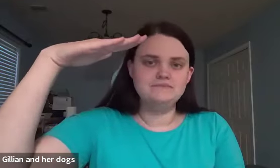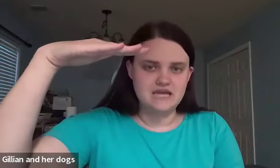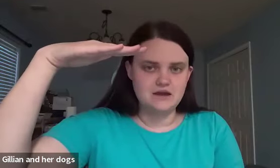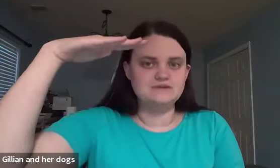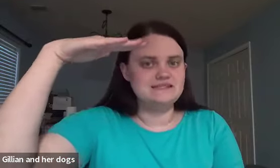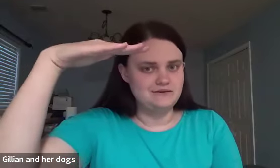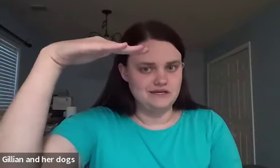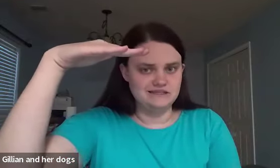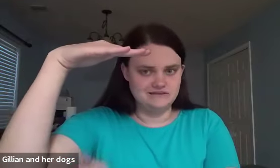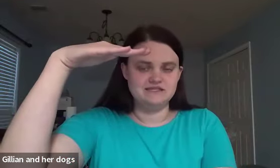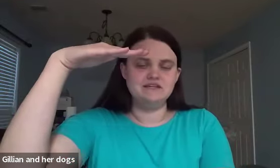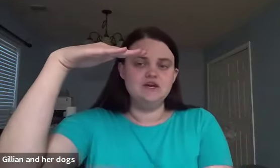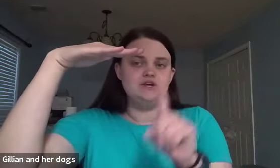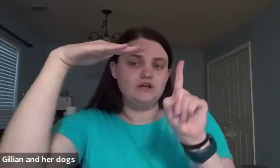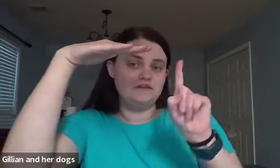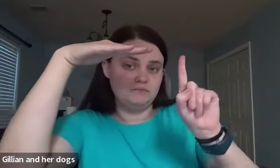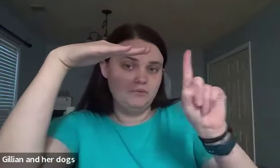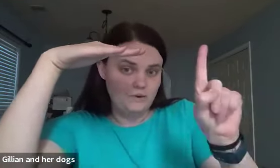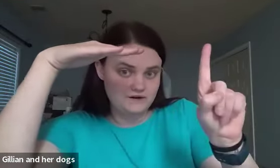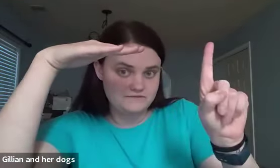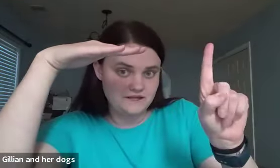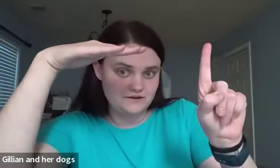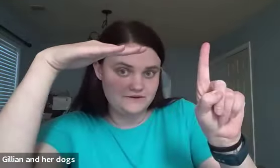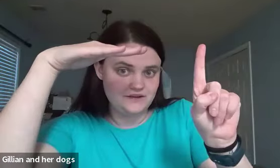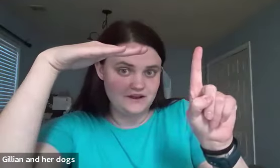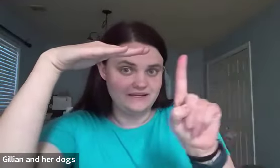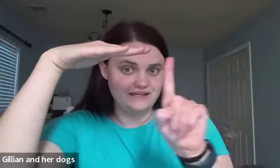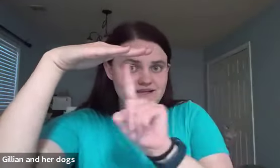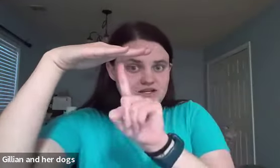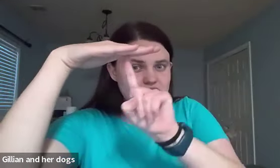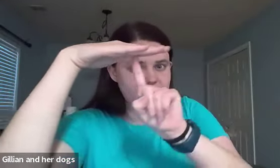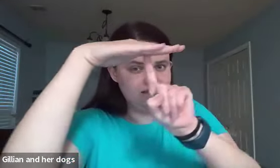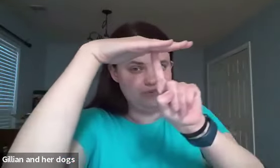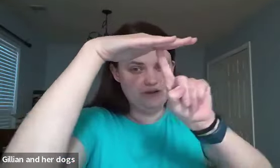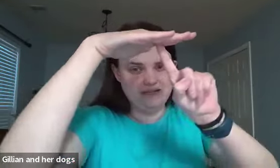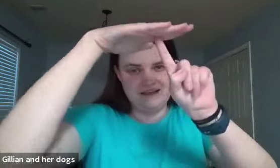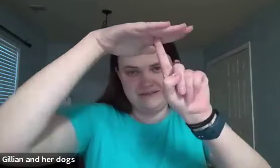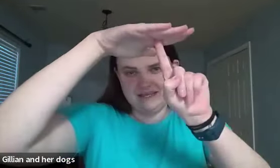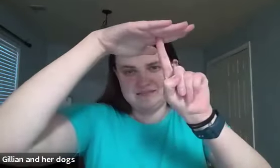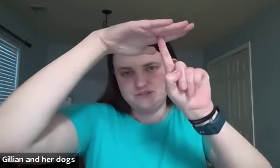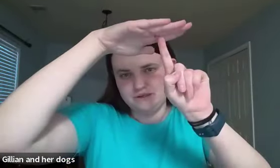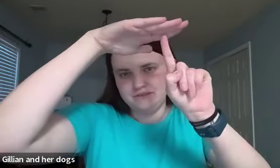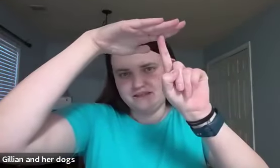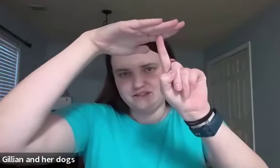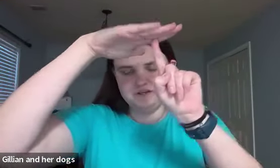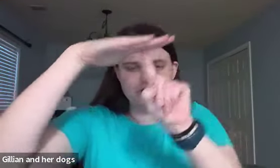palm down, sideways like this. You're going to have your pointer finger of your dominant. You're going to kind of point it kind of like it's between my like two